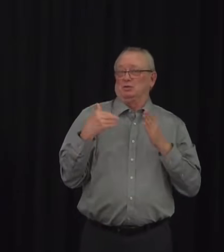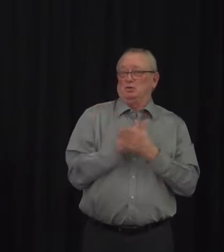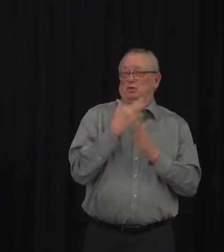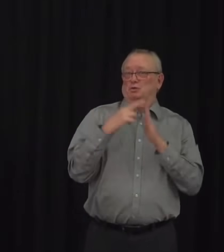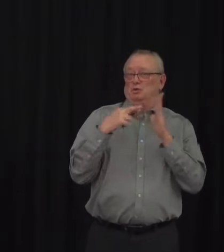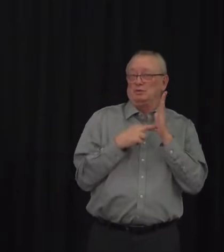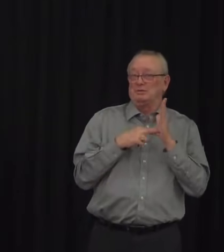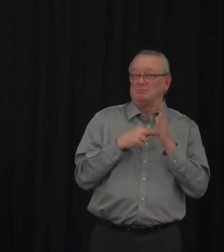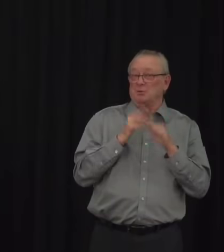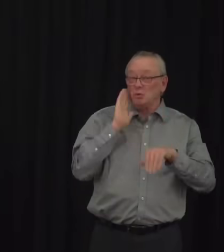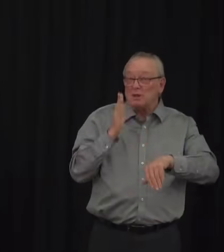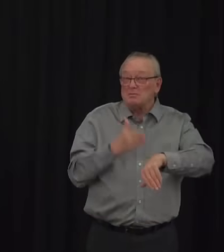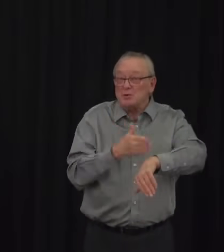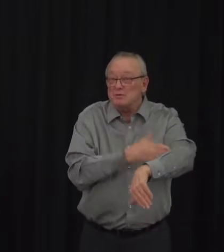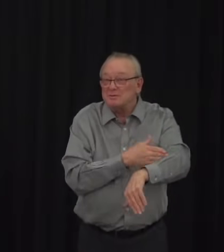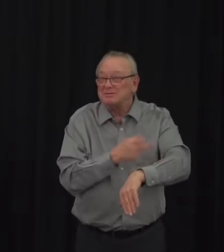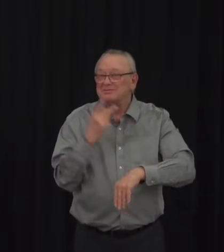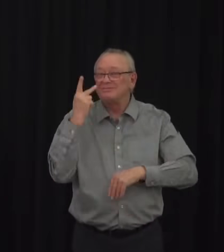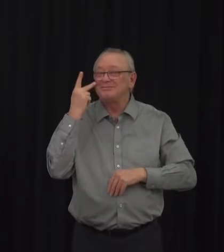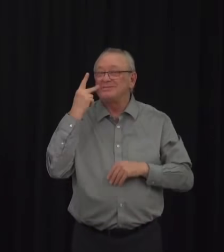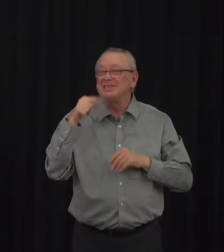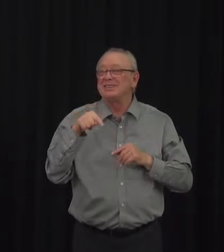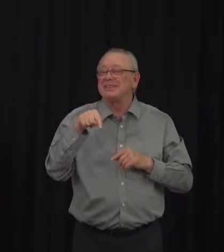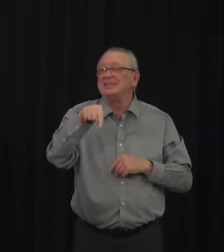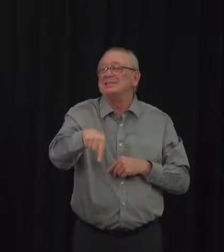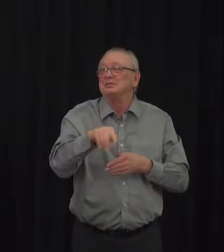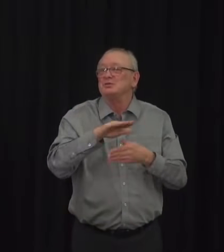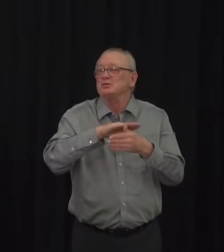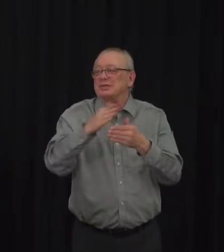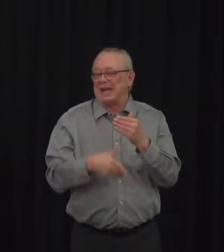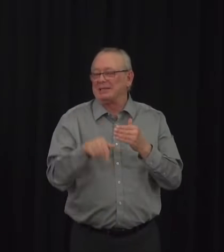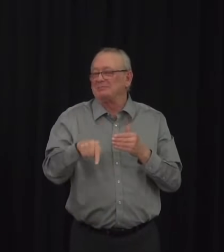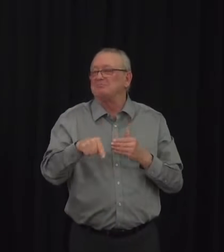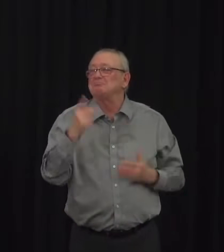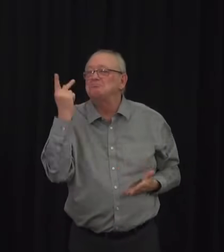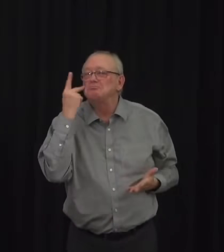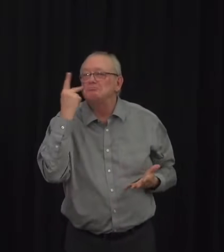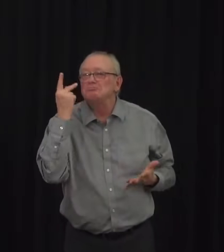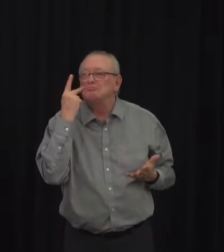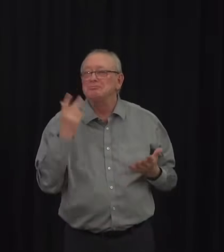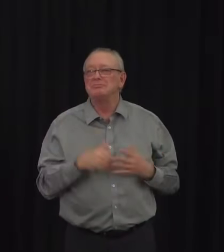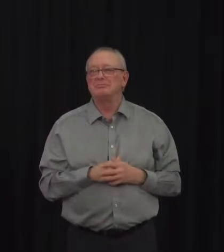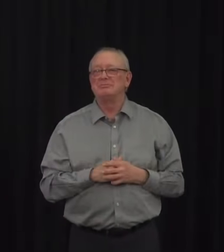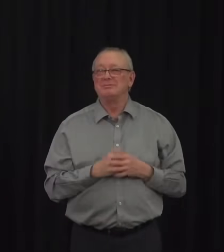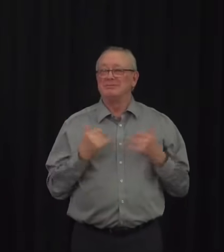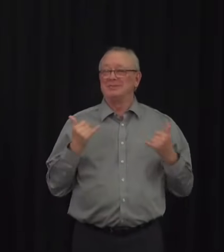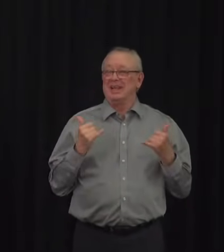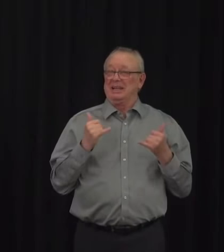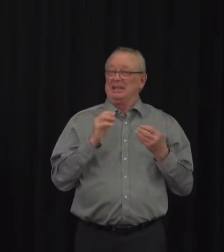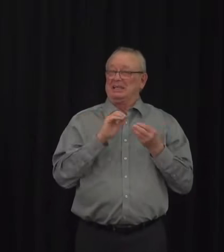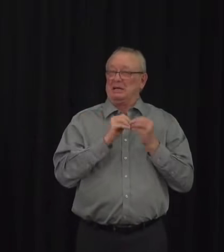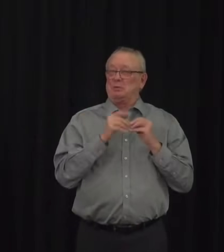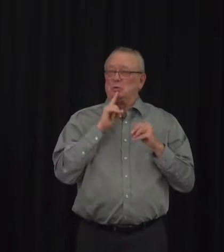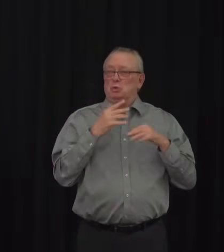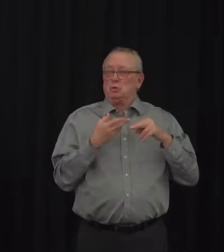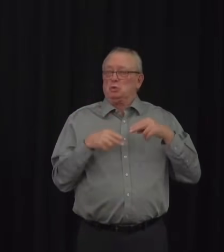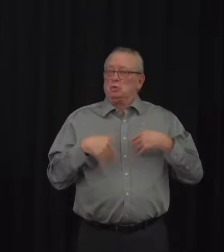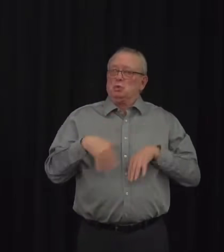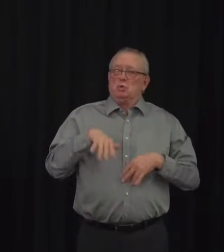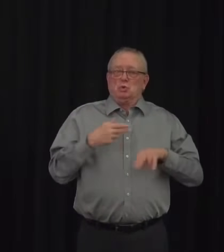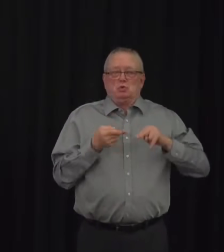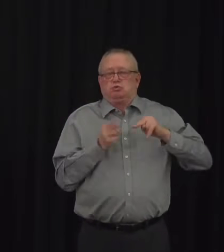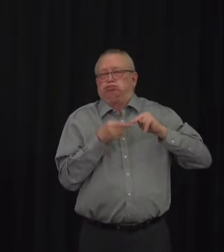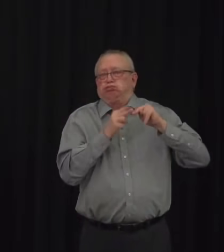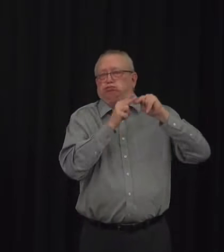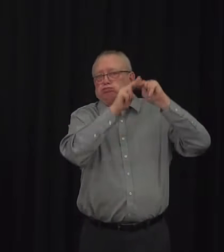of those over this weekend. What I will say is, of course, our current case numbers remain extremely concerning, as the